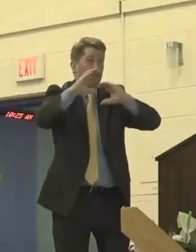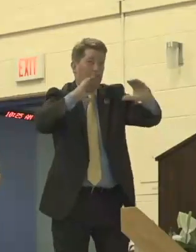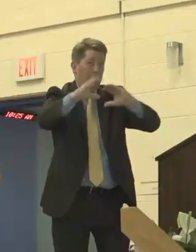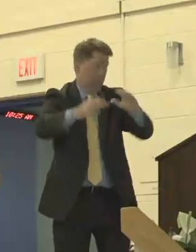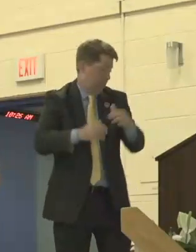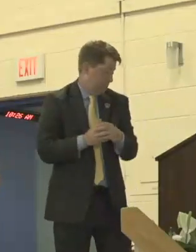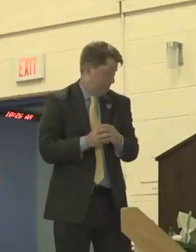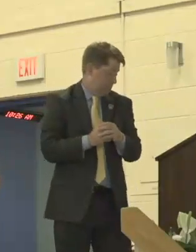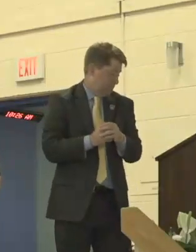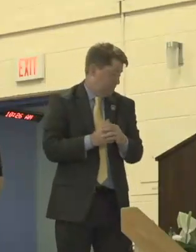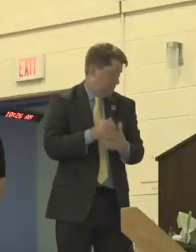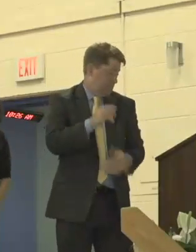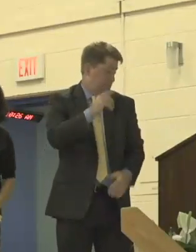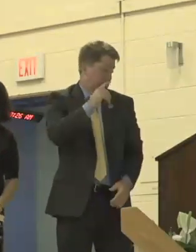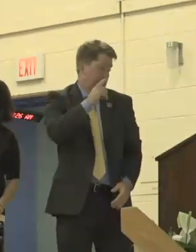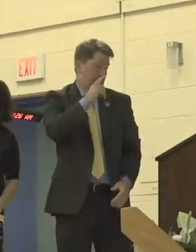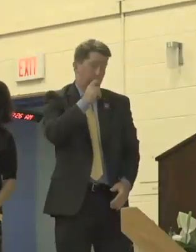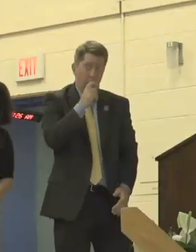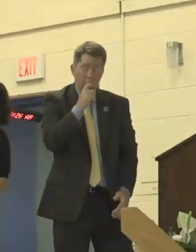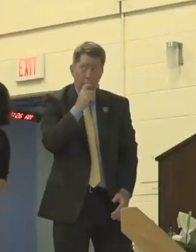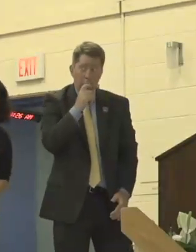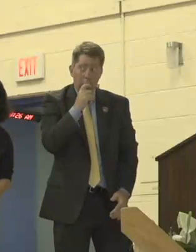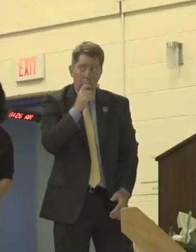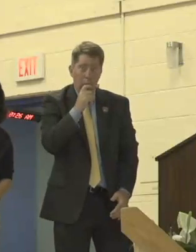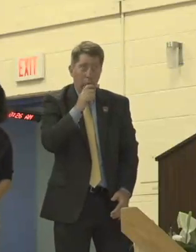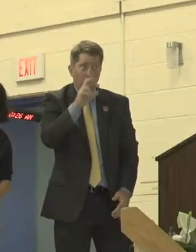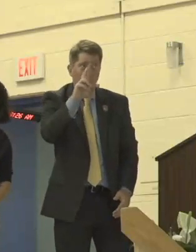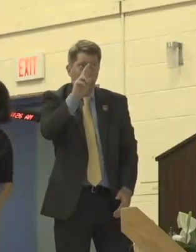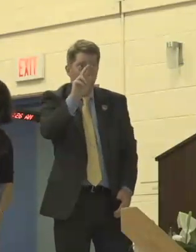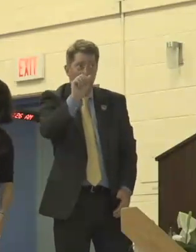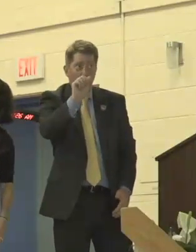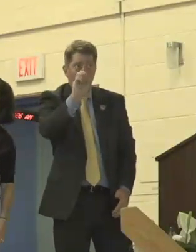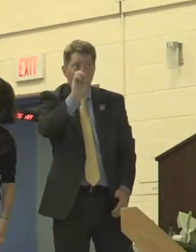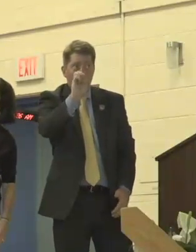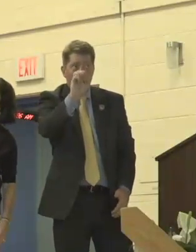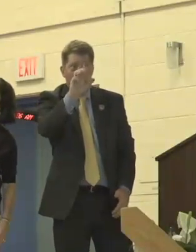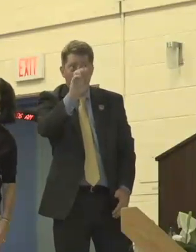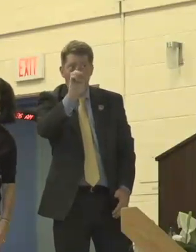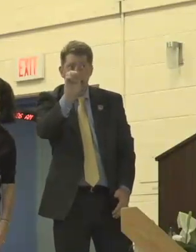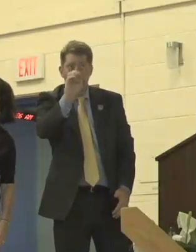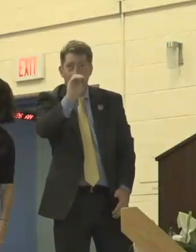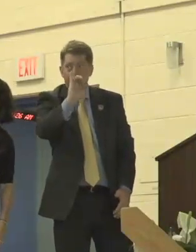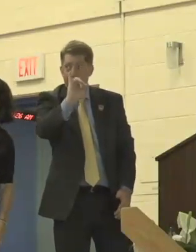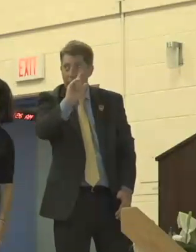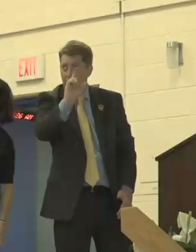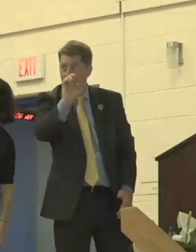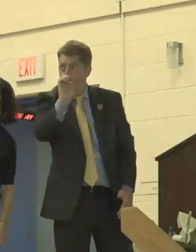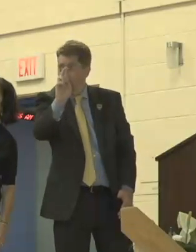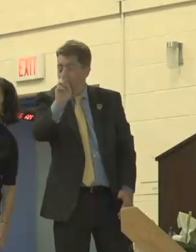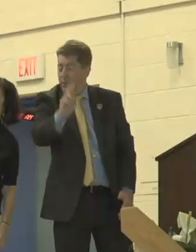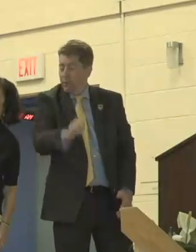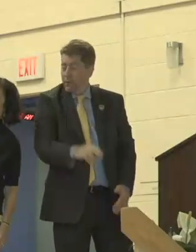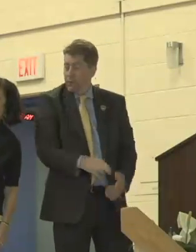The next award is excellence in communication. Who do you think that goes to? Miss Rayleigh